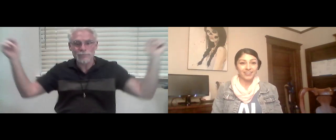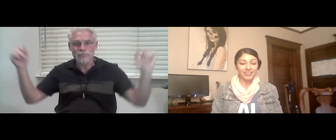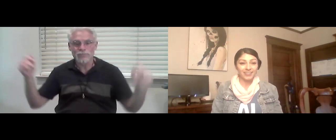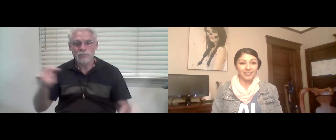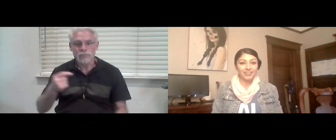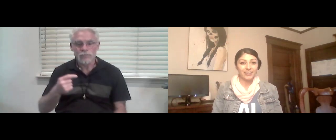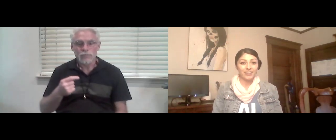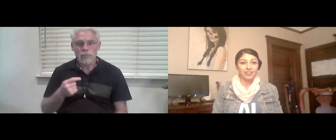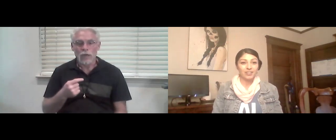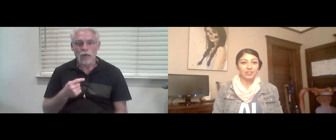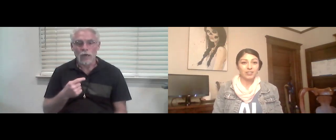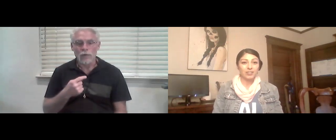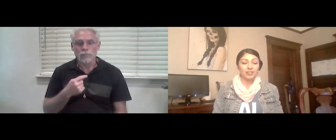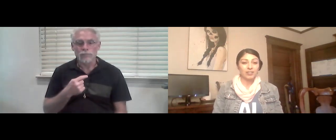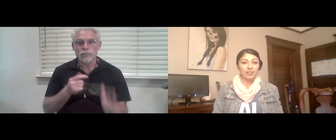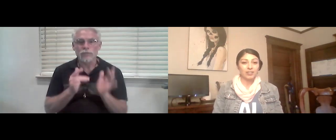right.